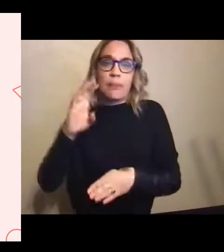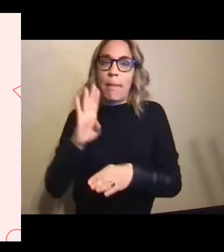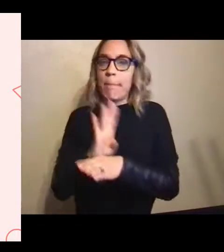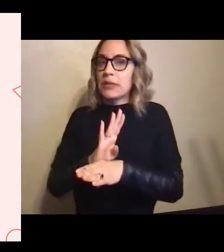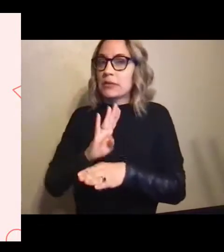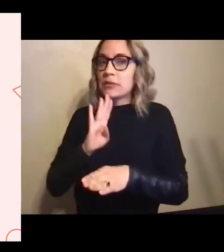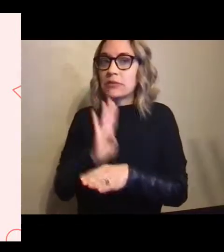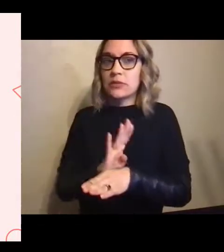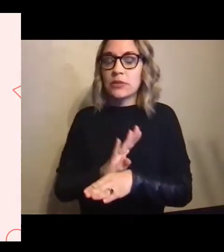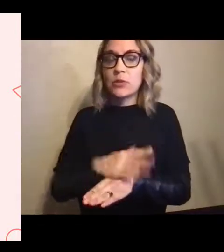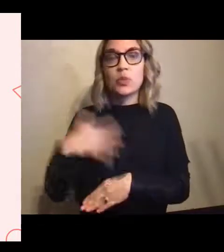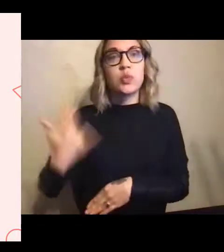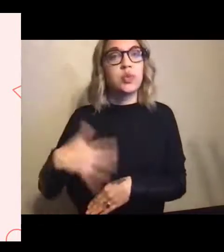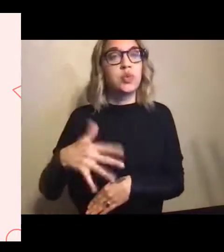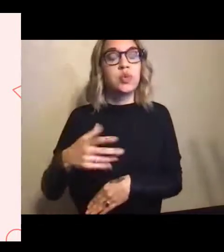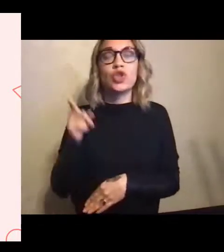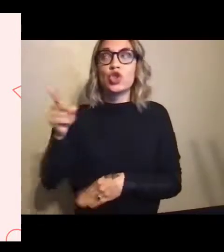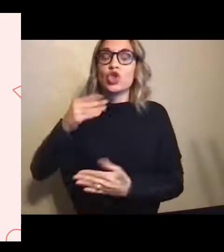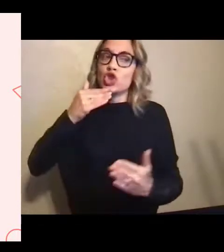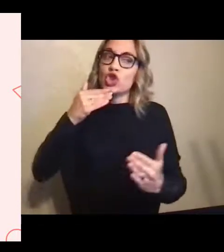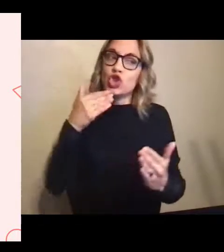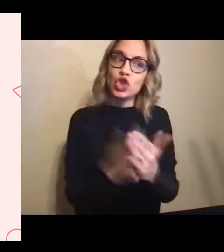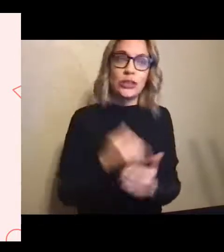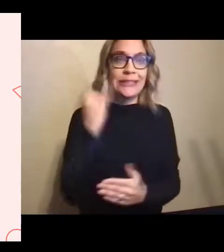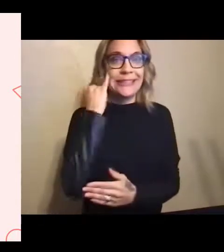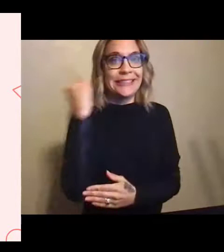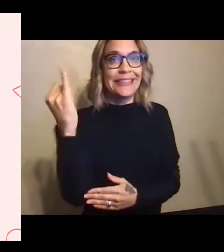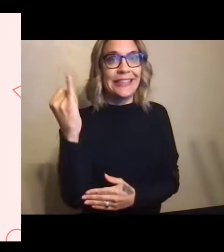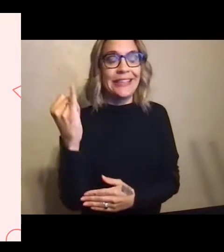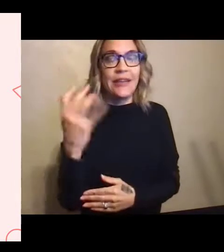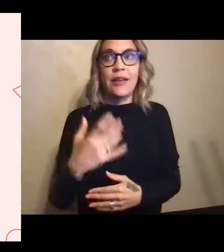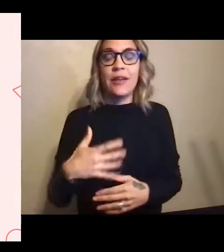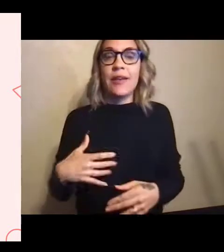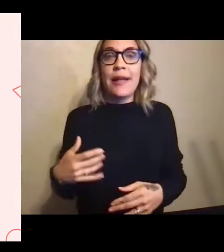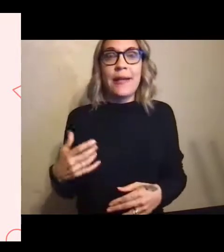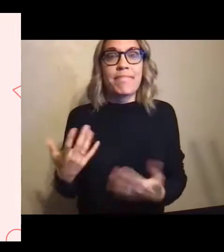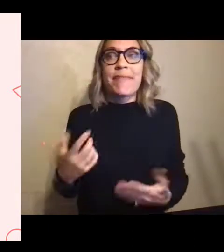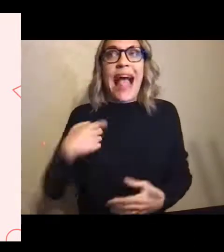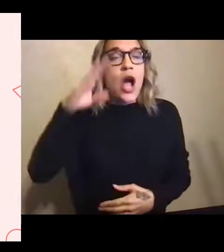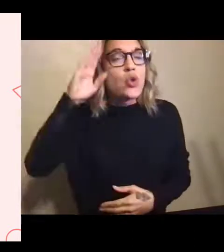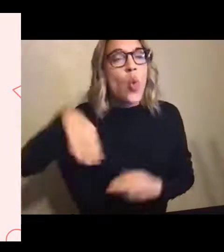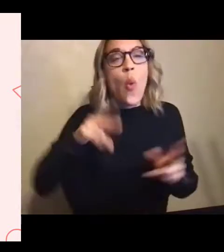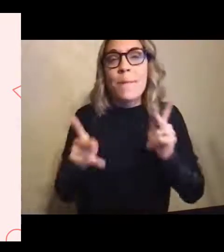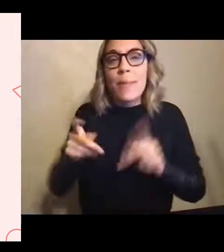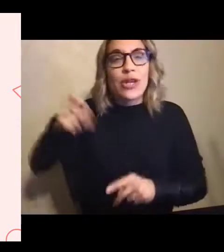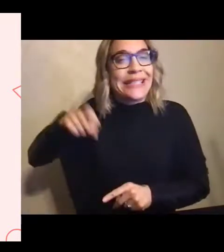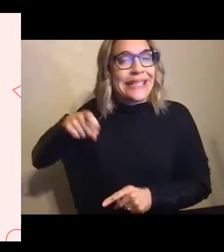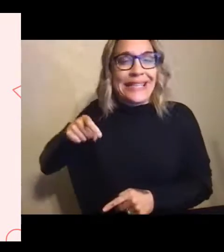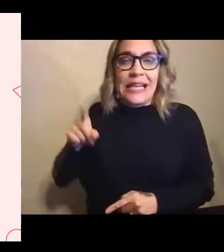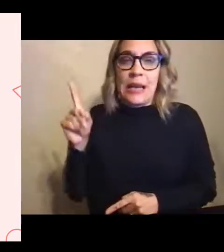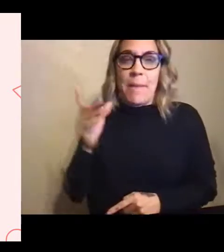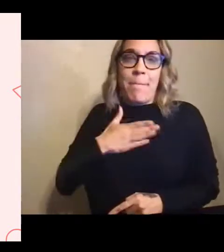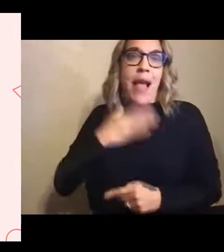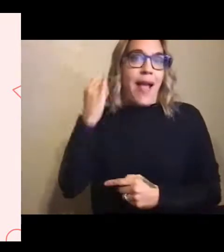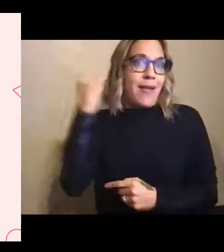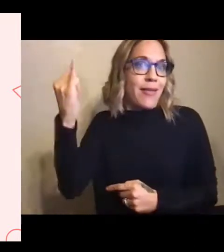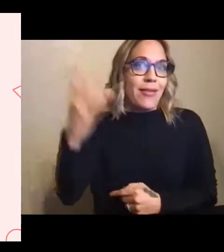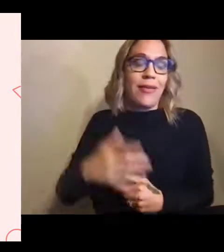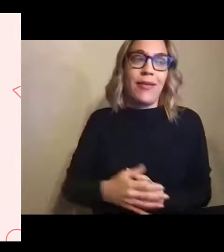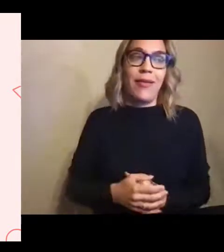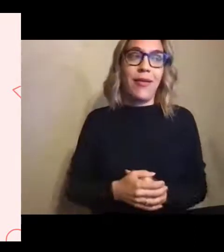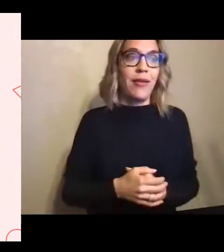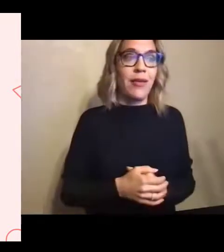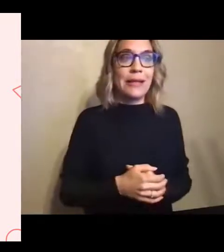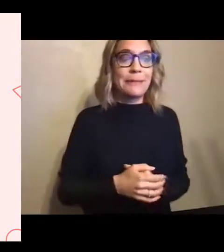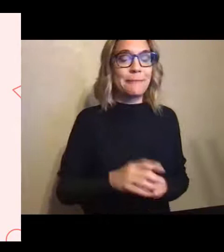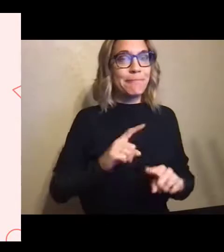Or I have a dream business I wish I could get started. It's a great idea. I know people